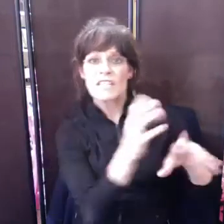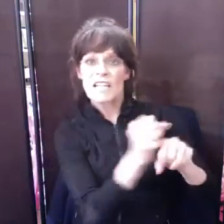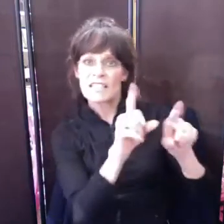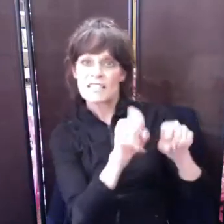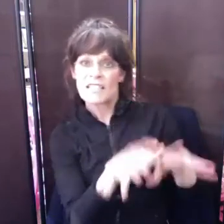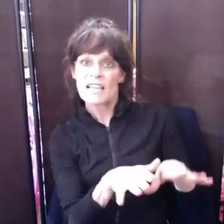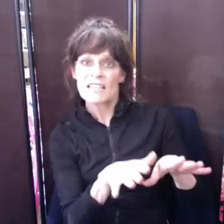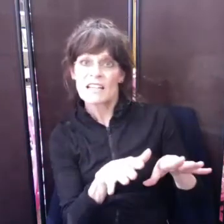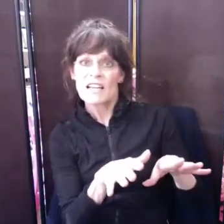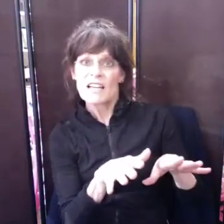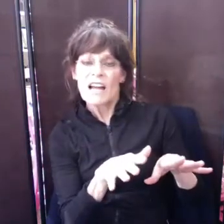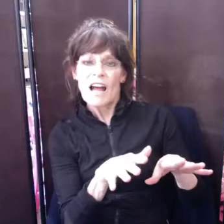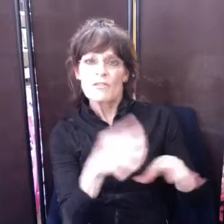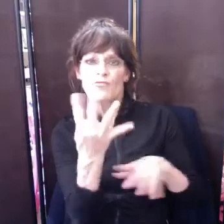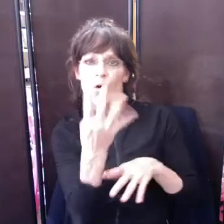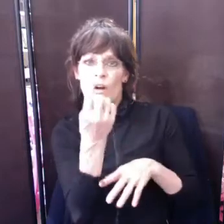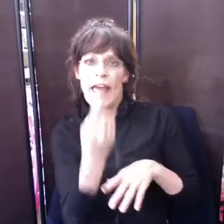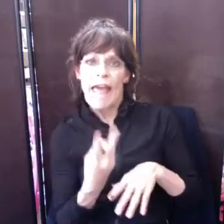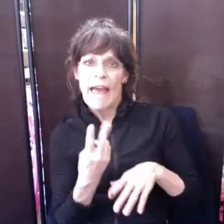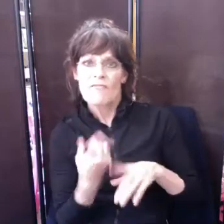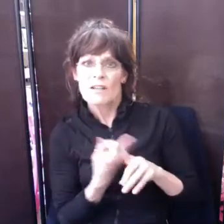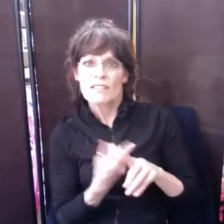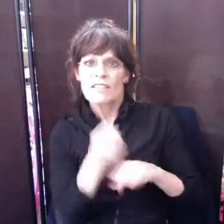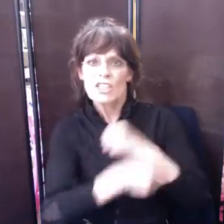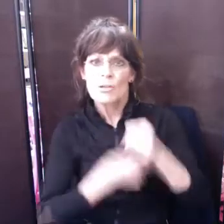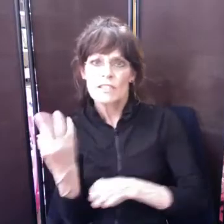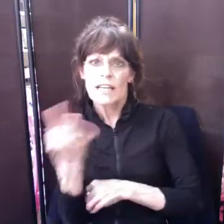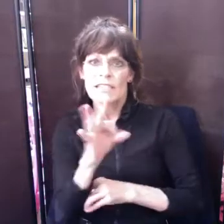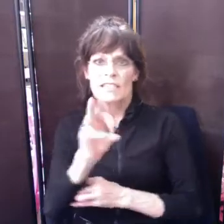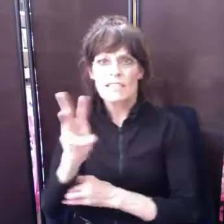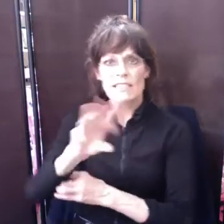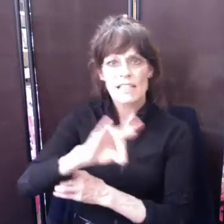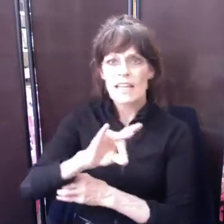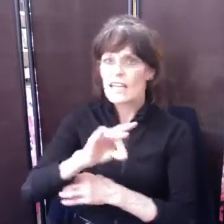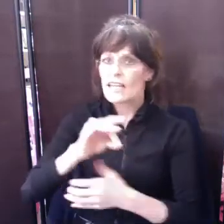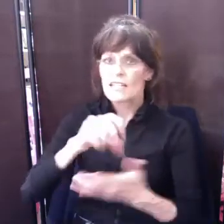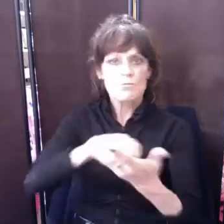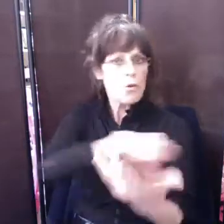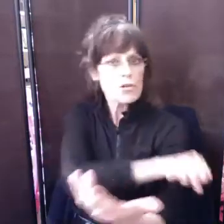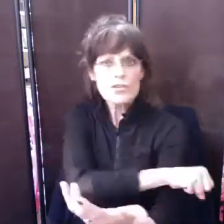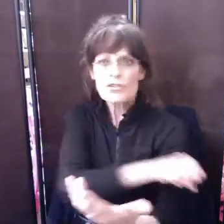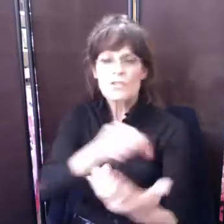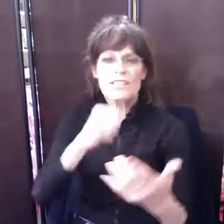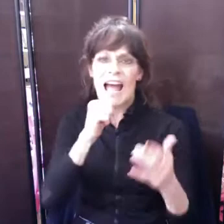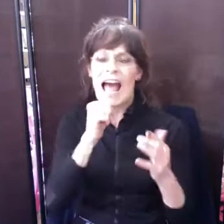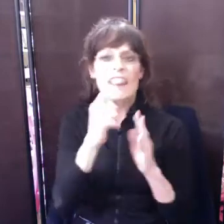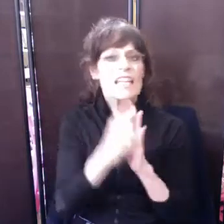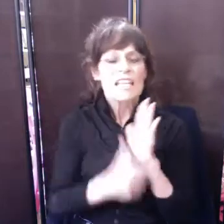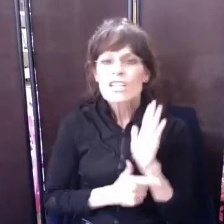months pregnant. And it was 1968 and abortion was illegal, but there were still ways to do things, but